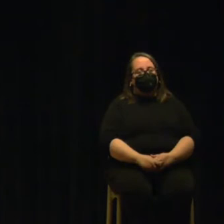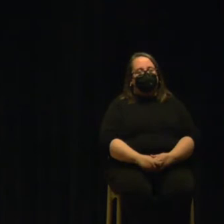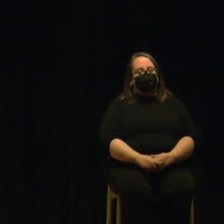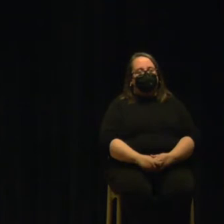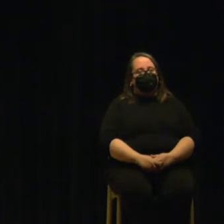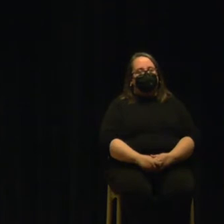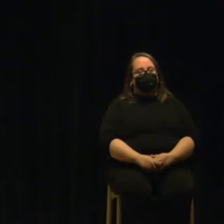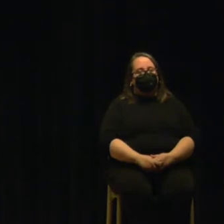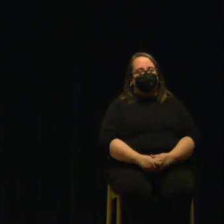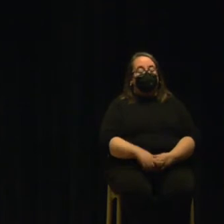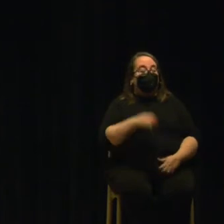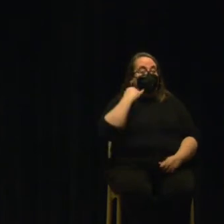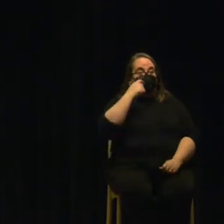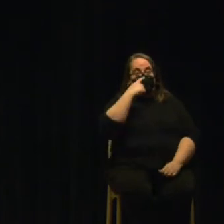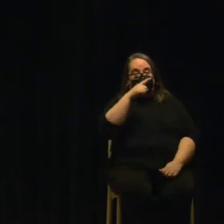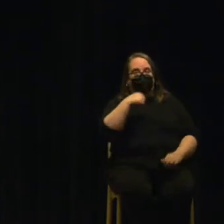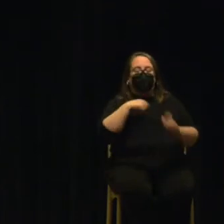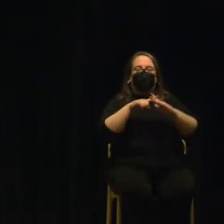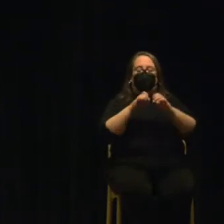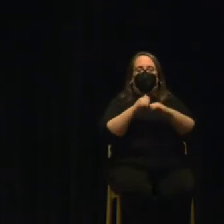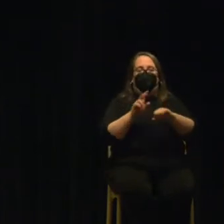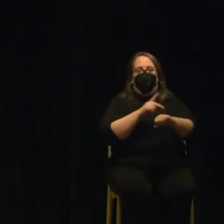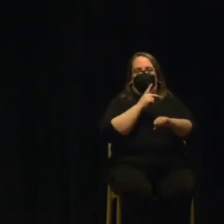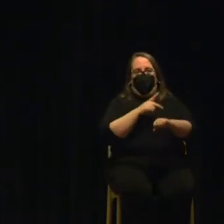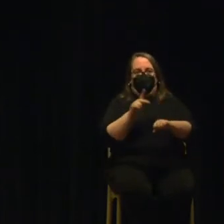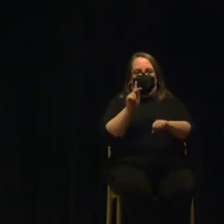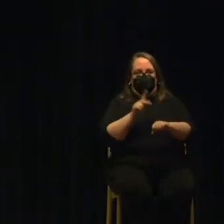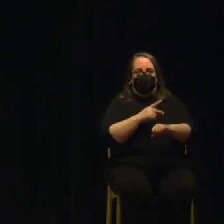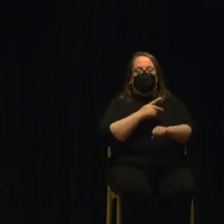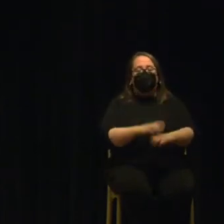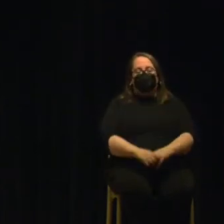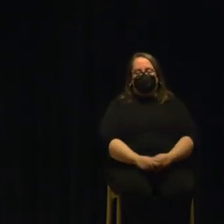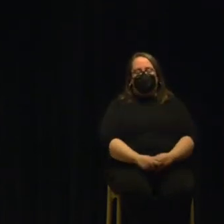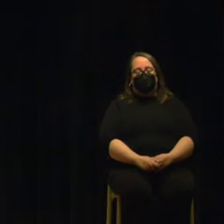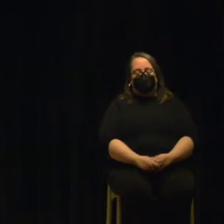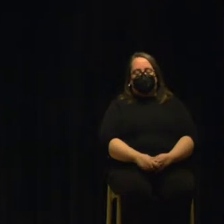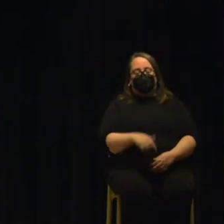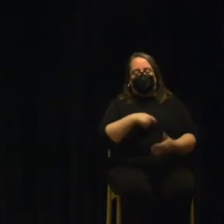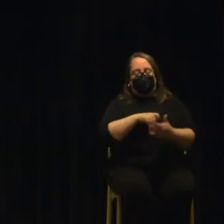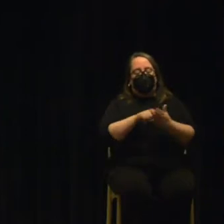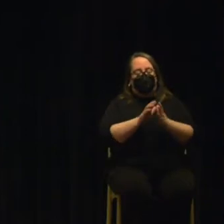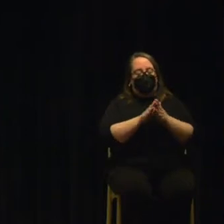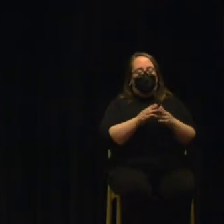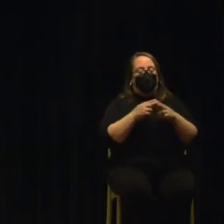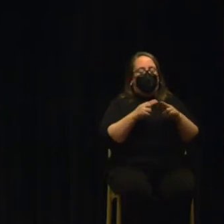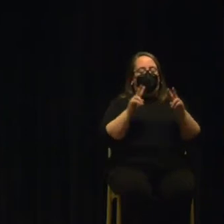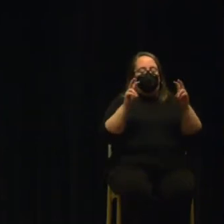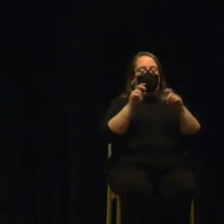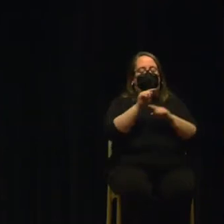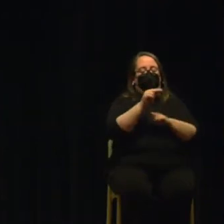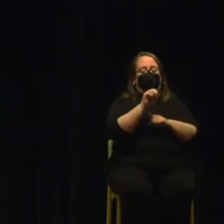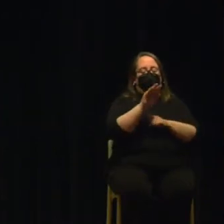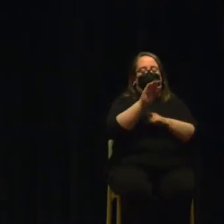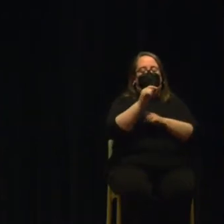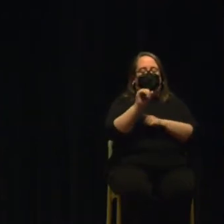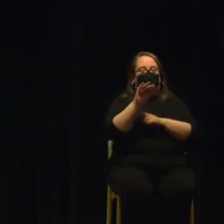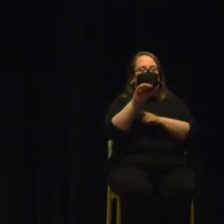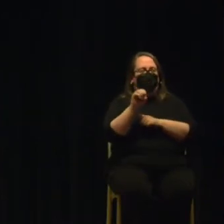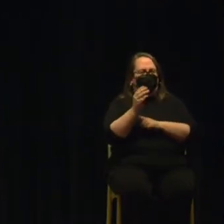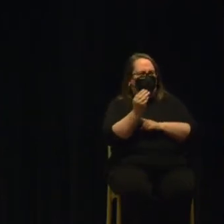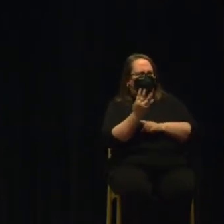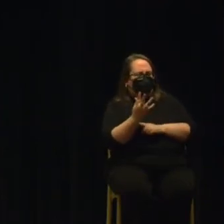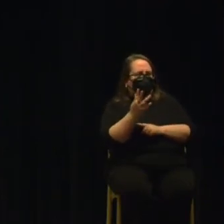to start, if it's okay with you all, with a poem. I wrote a book called A Big Smoke that started this project